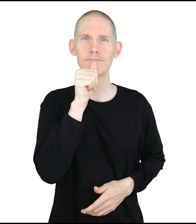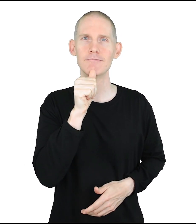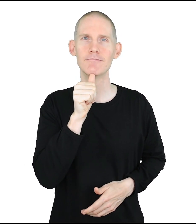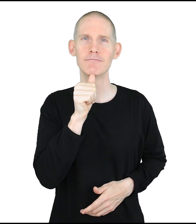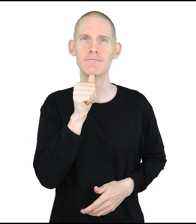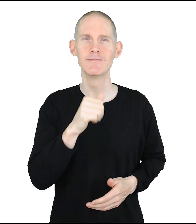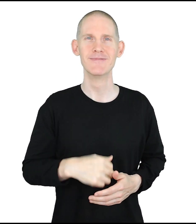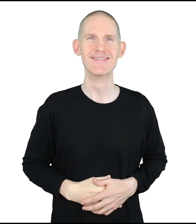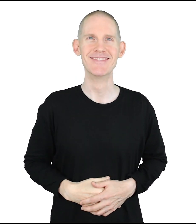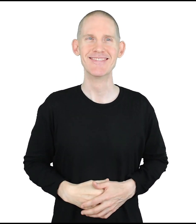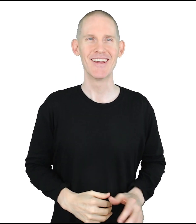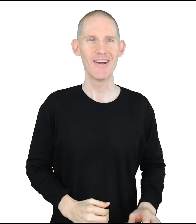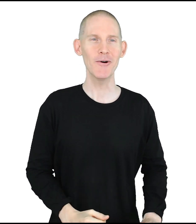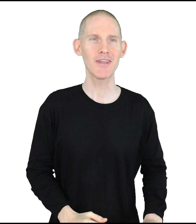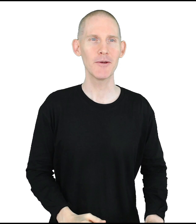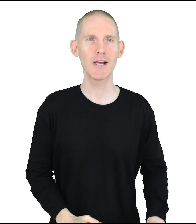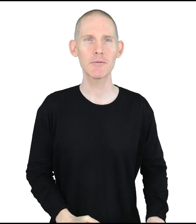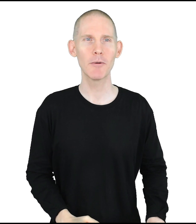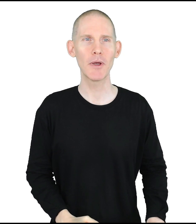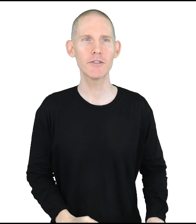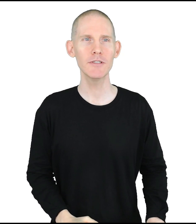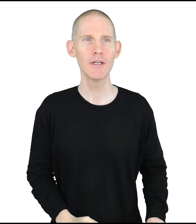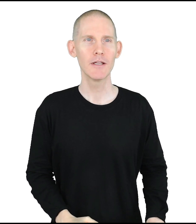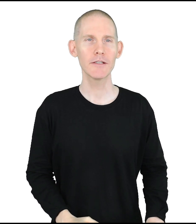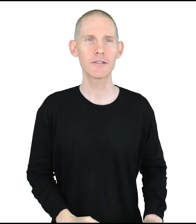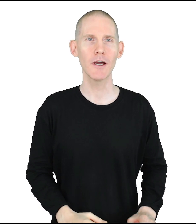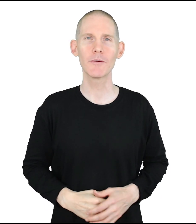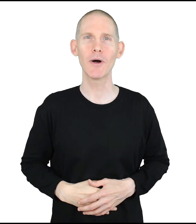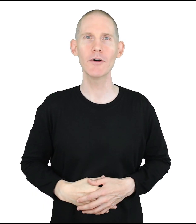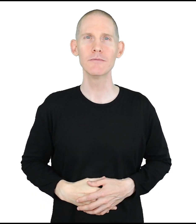Patient. Rest position, sign with me. Let's do it 3 times.